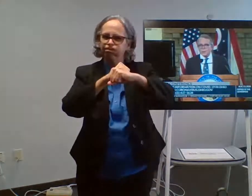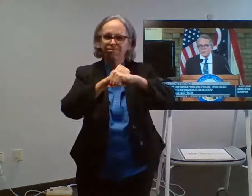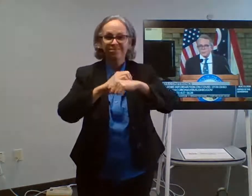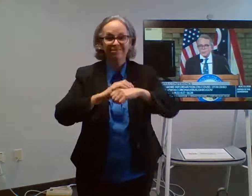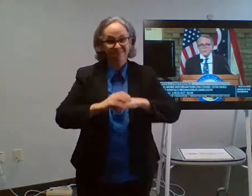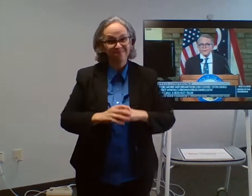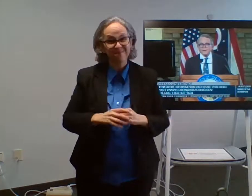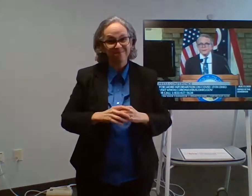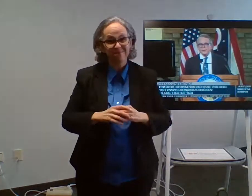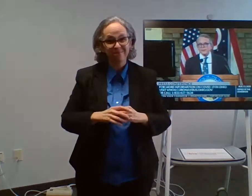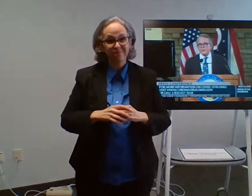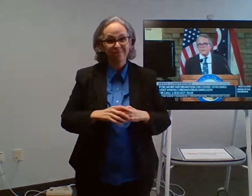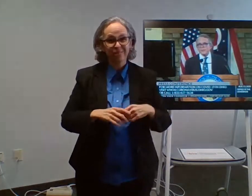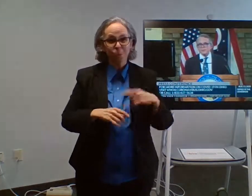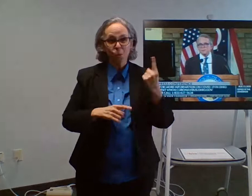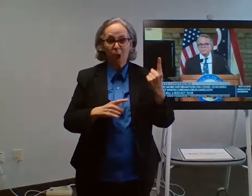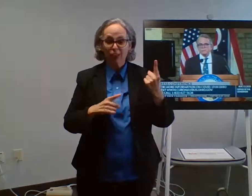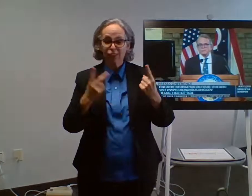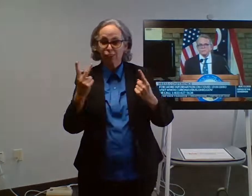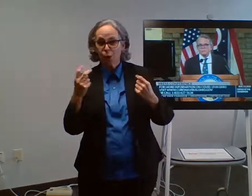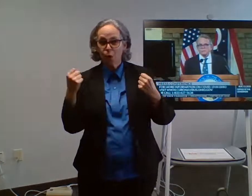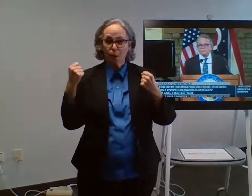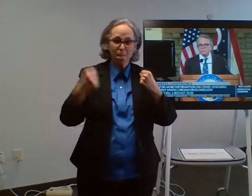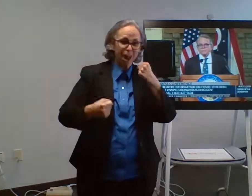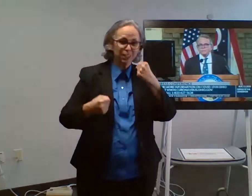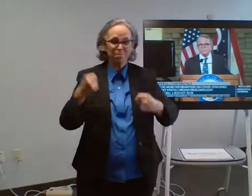1-2 punch combination to beat.